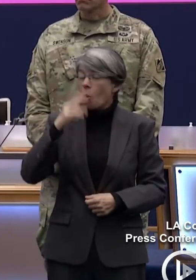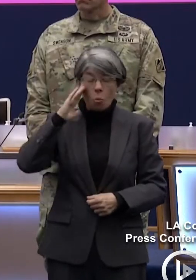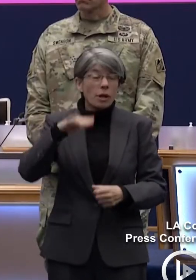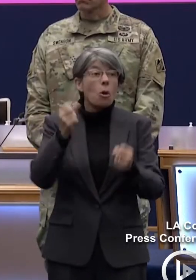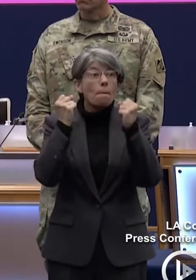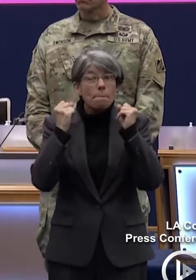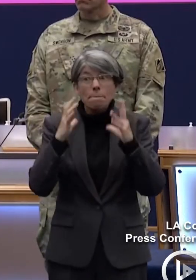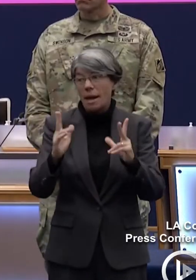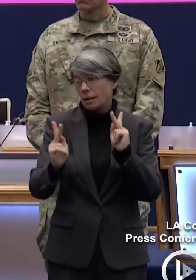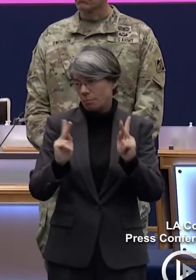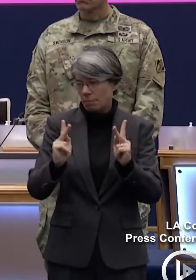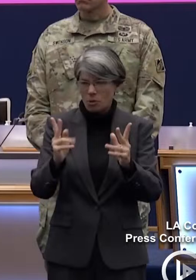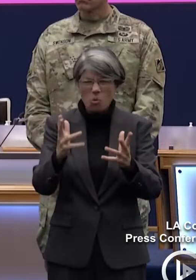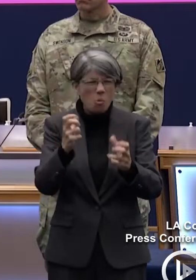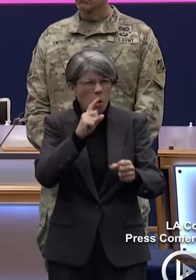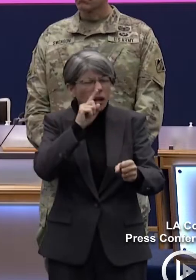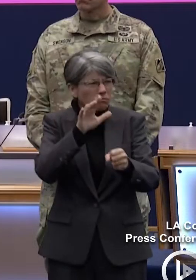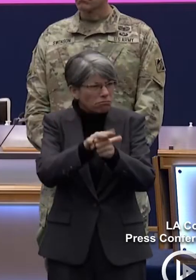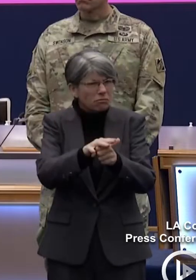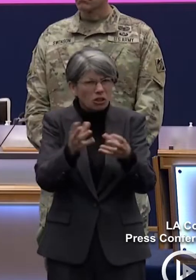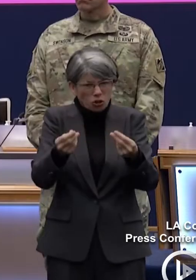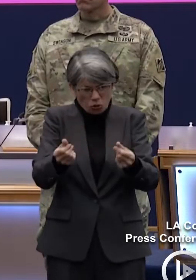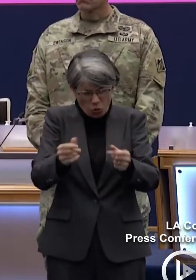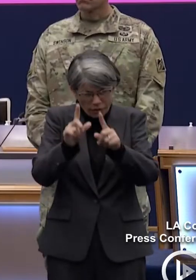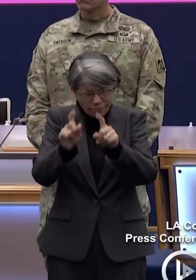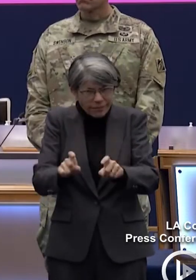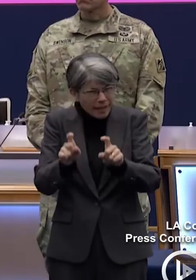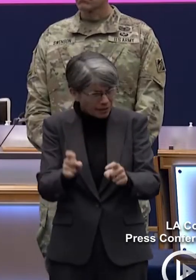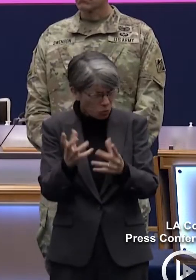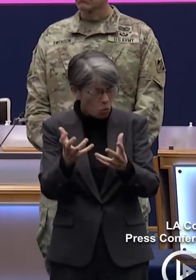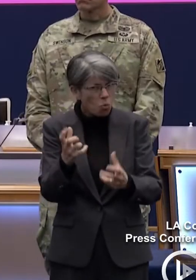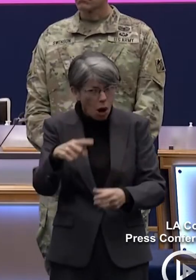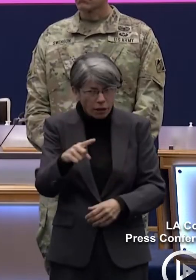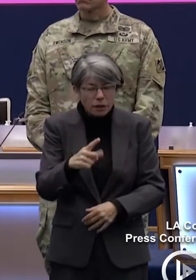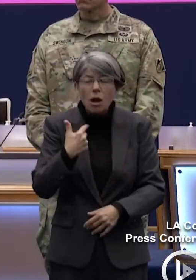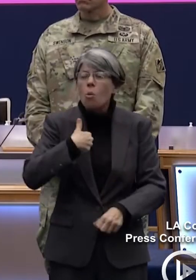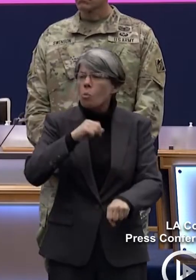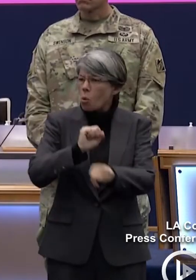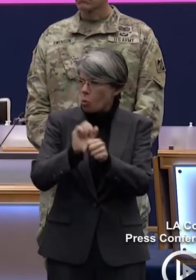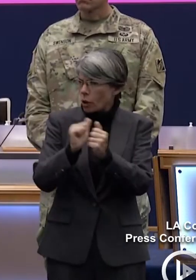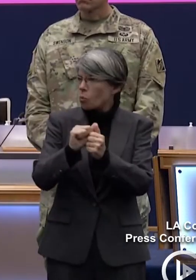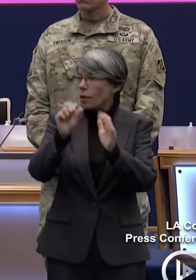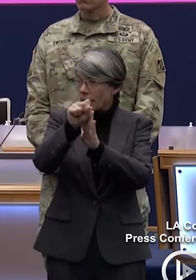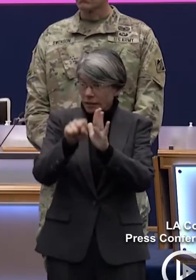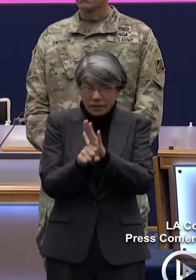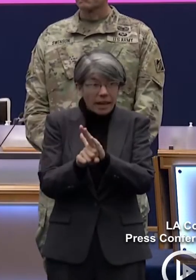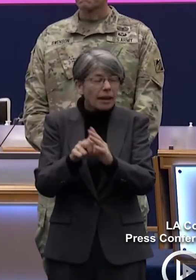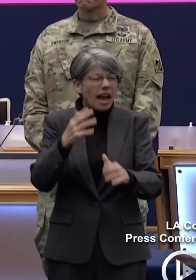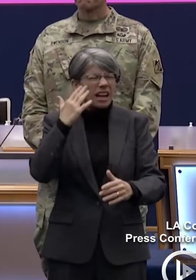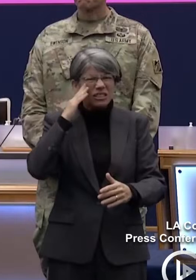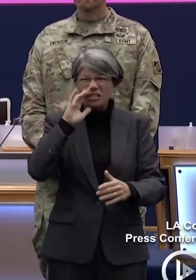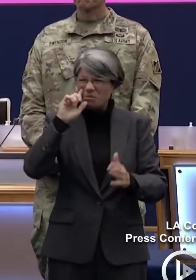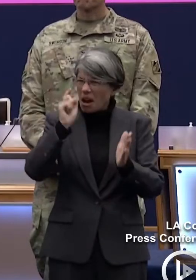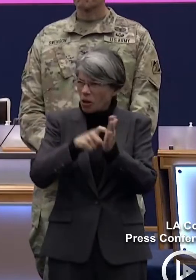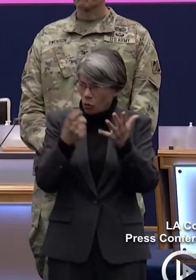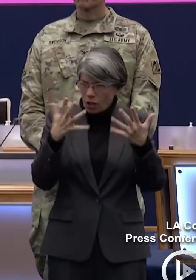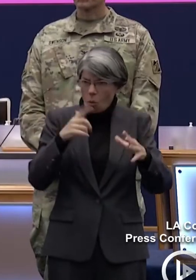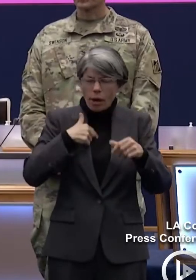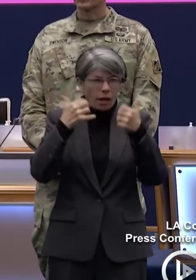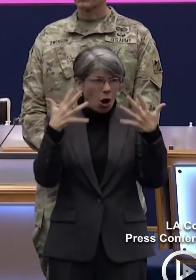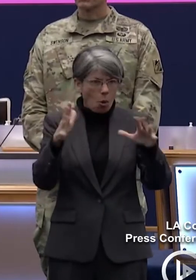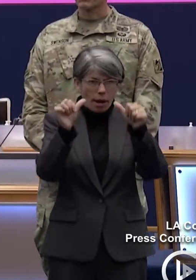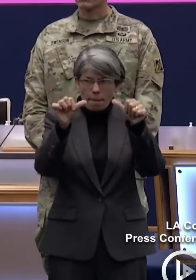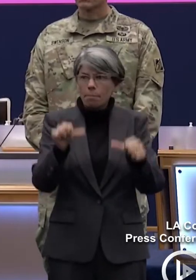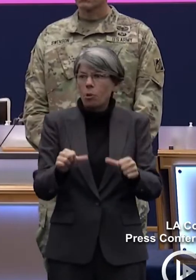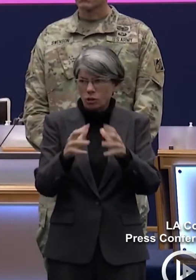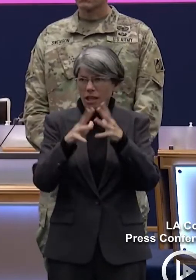of residents want that confirmatory soil testing. We're working with the state, and as I noted, I already posted